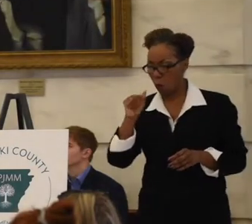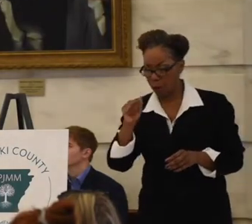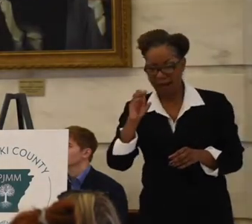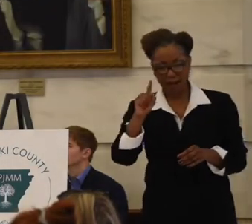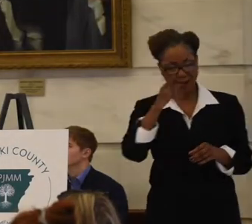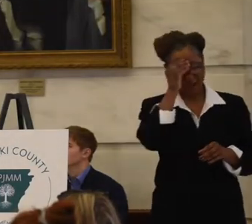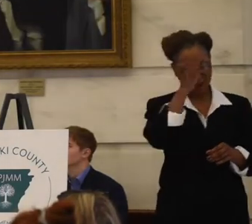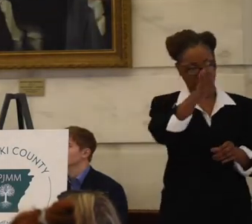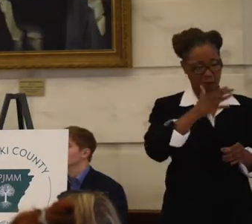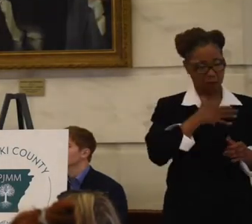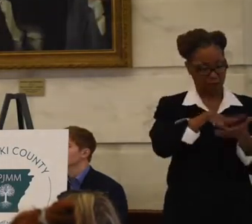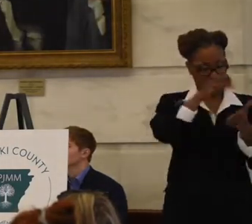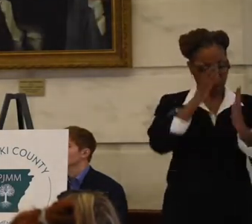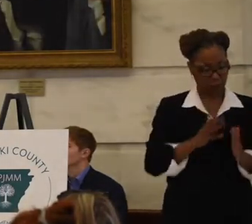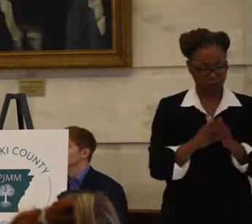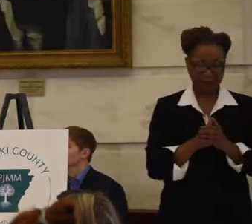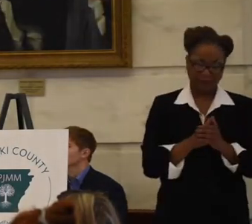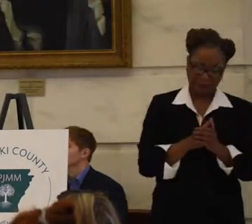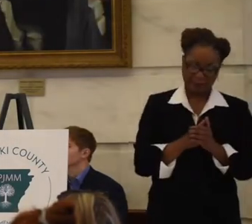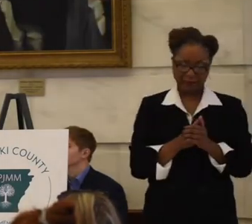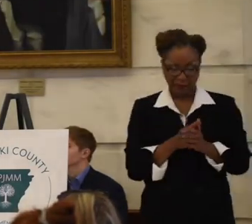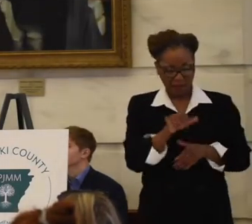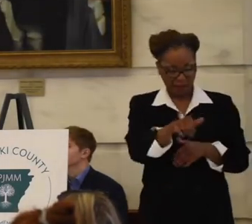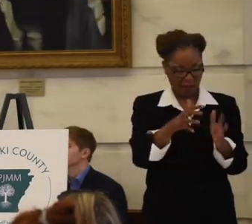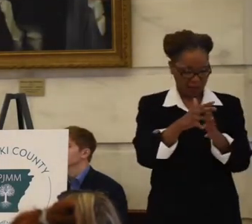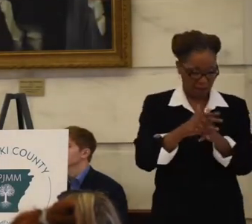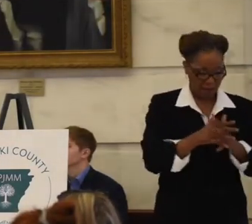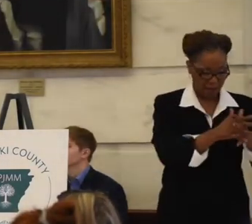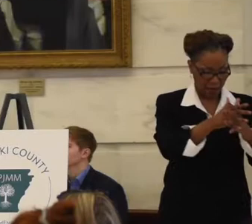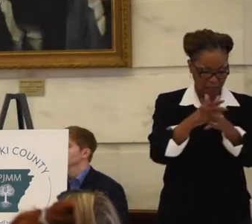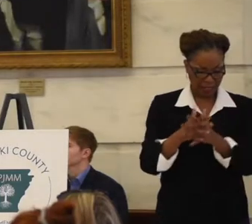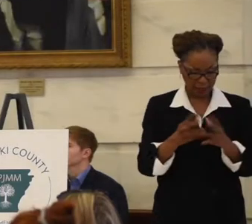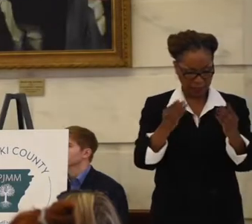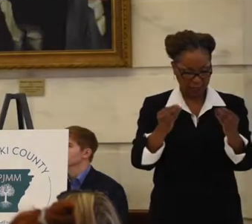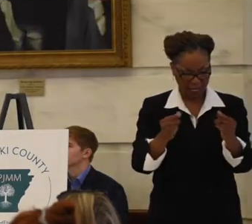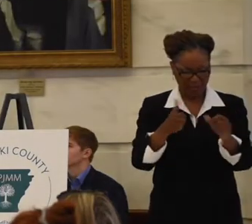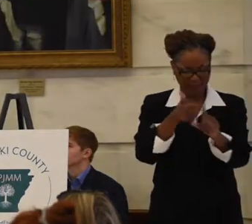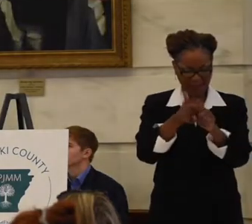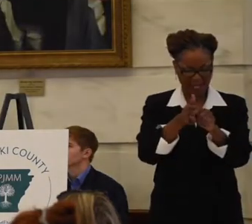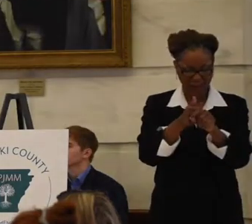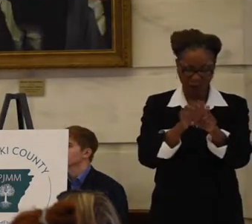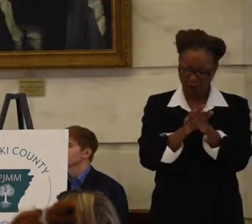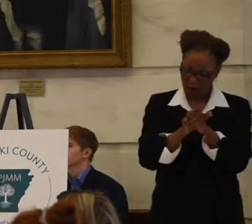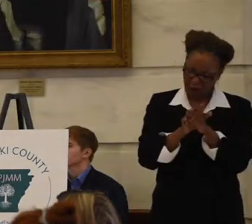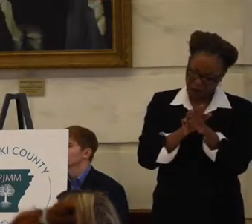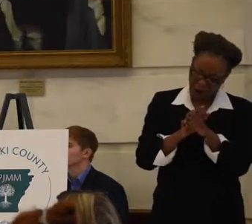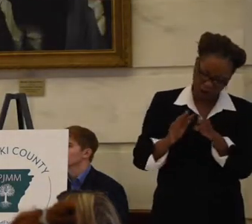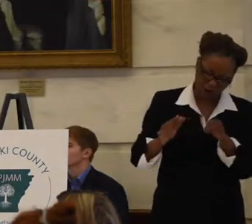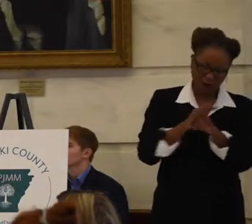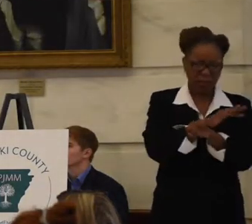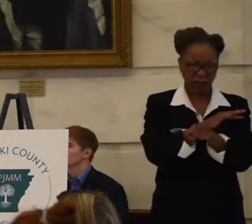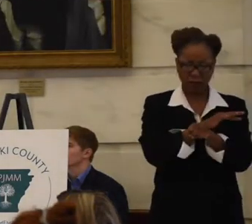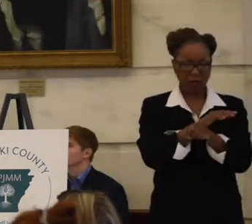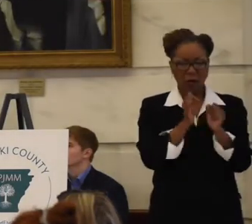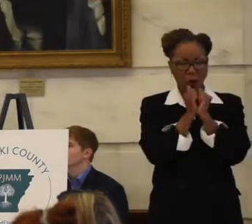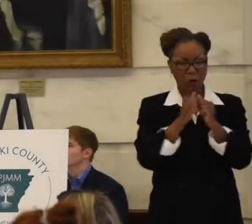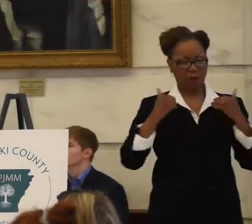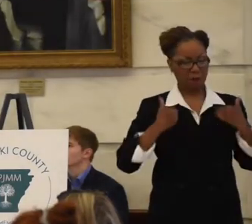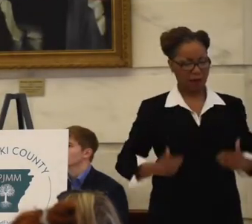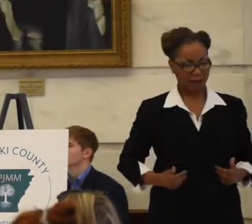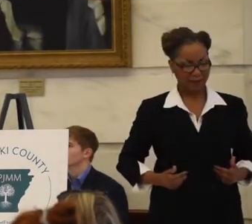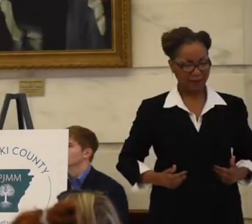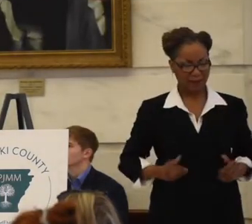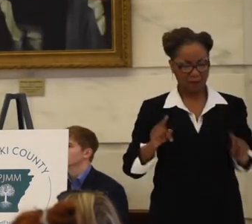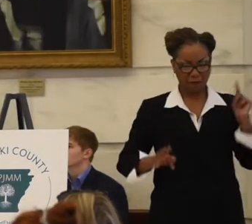And I tell them that America's land is filled with the bodies of the